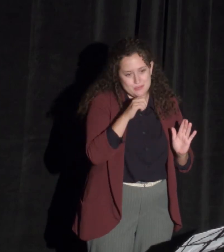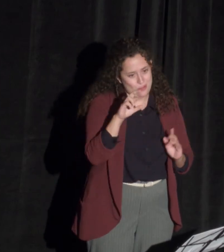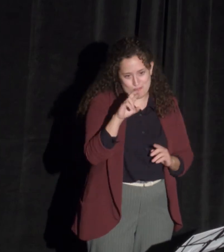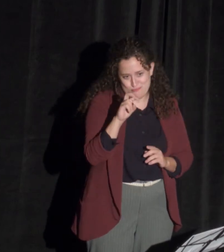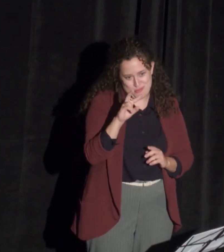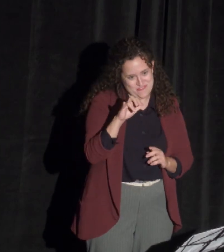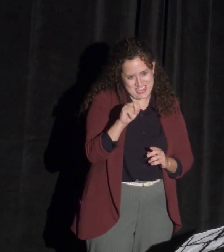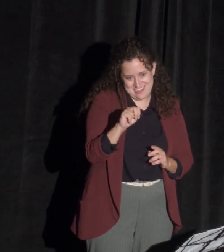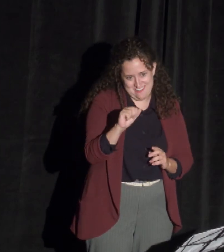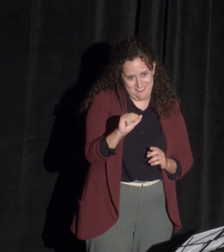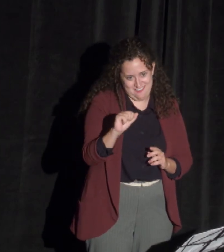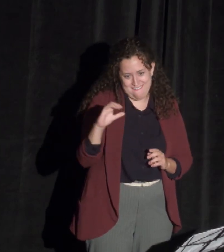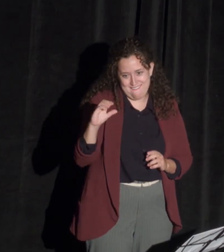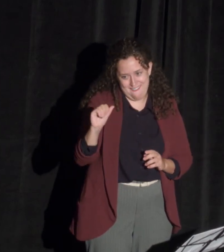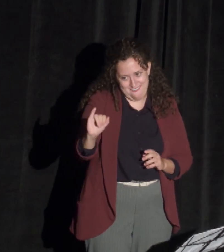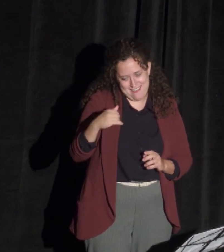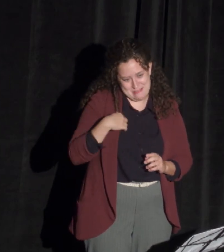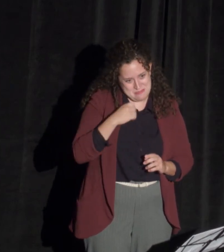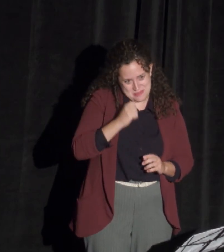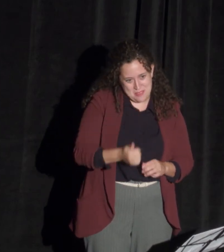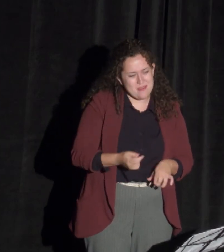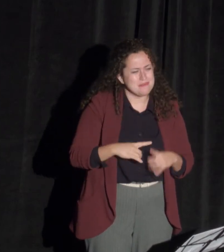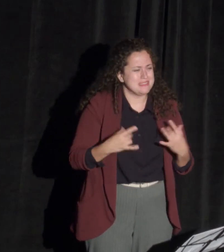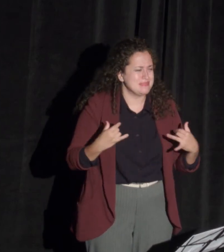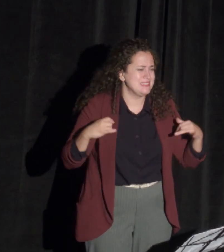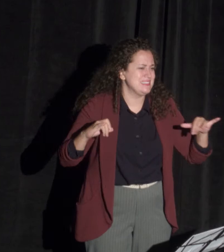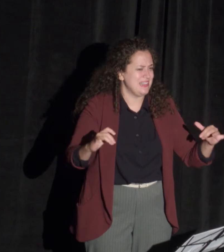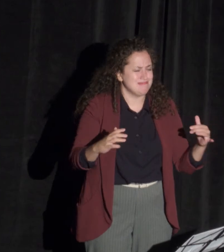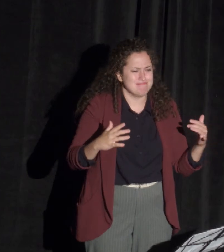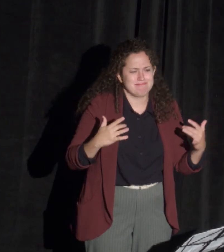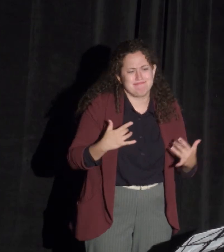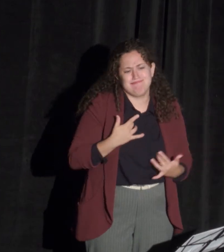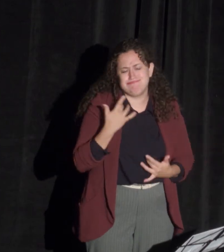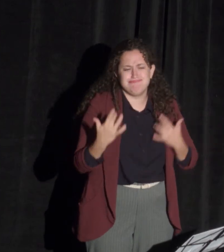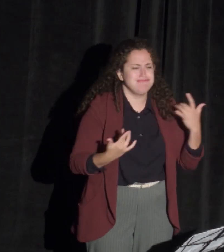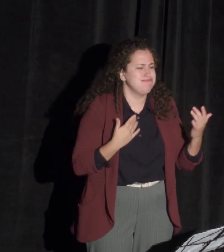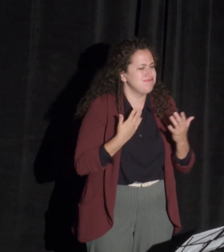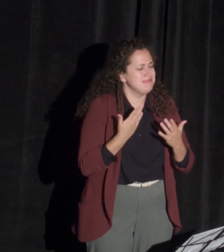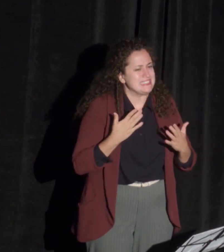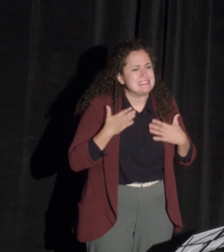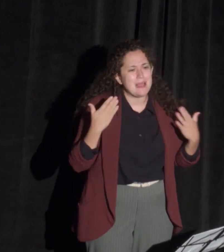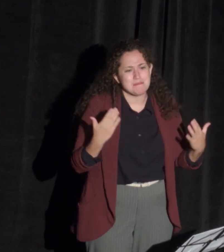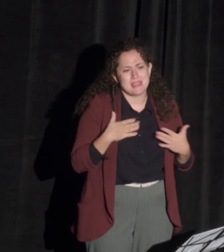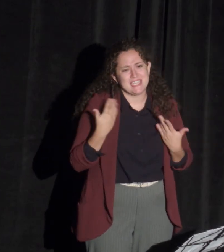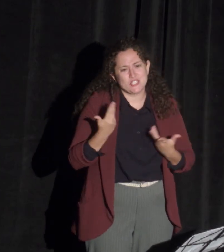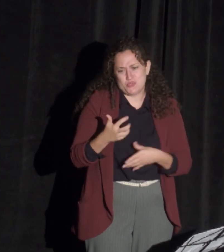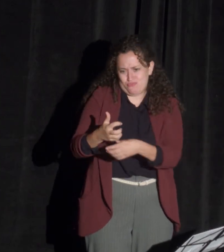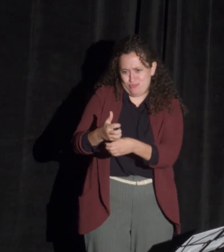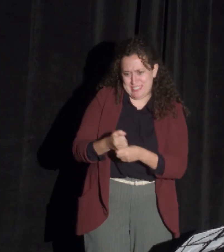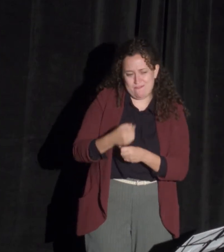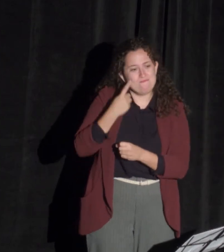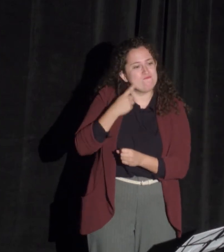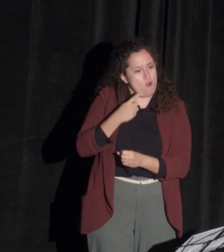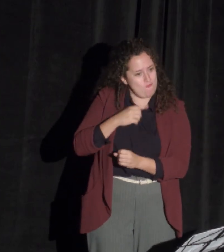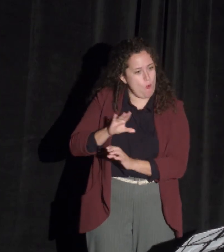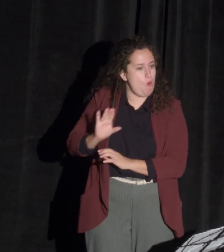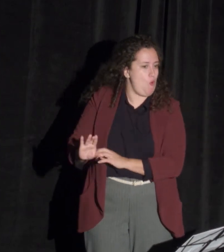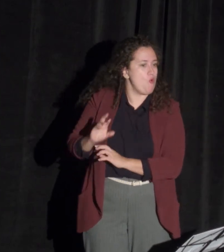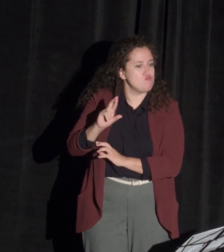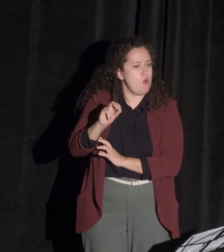but I'm no less happy to receive this and accept it on her behalf. This is a really great period for professional